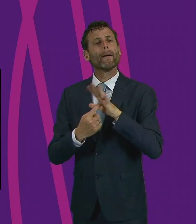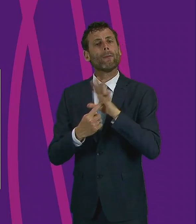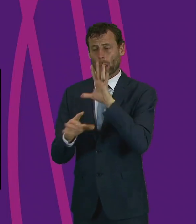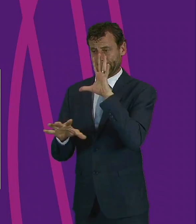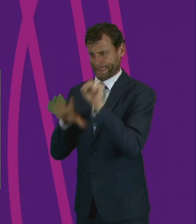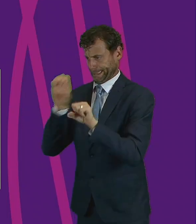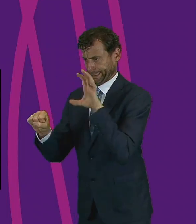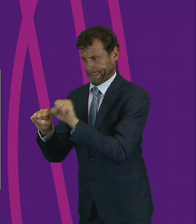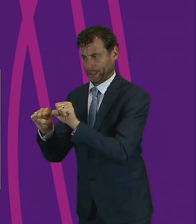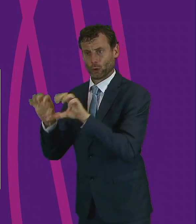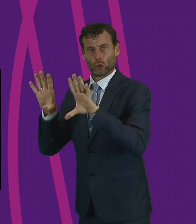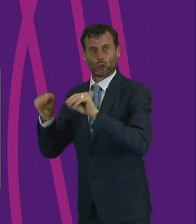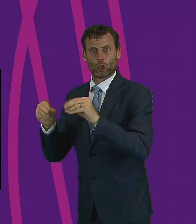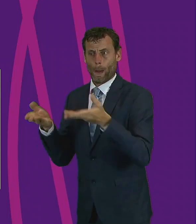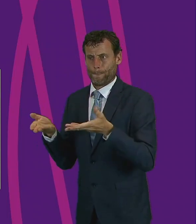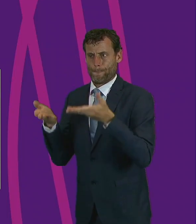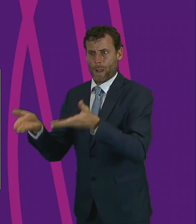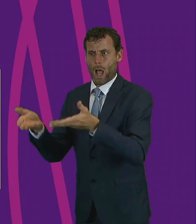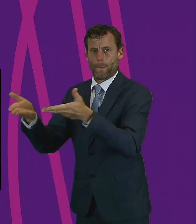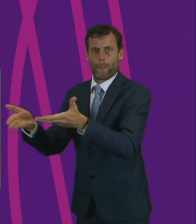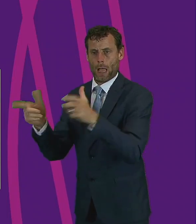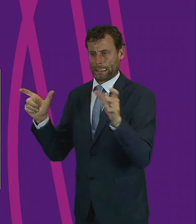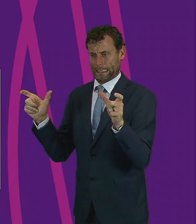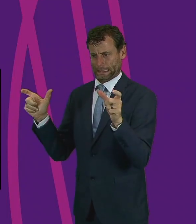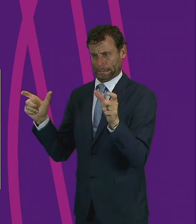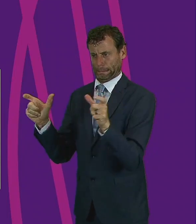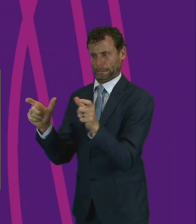put us on a path to some sense of normality.